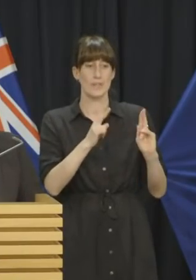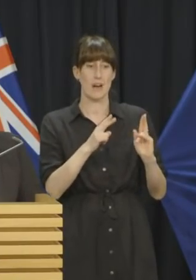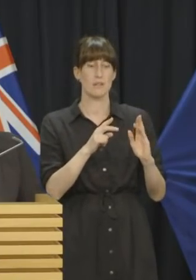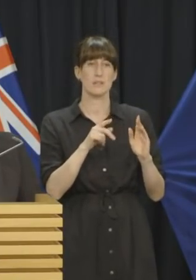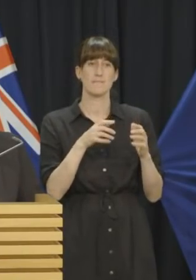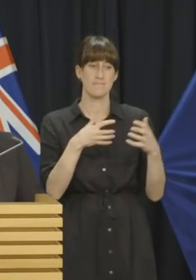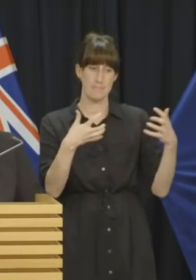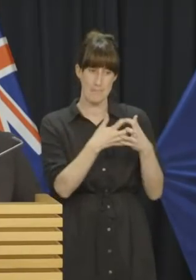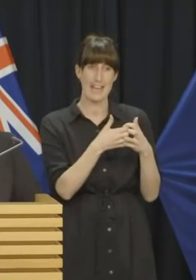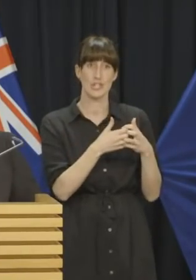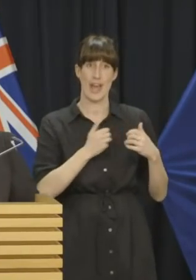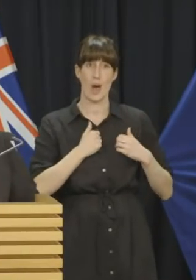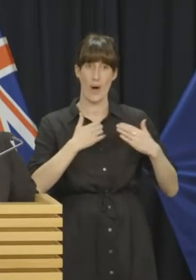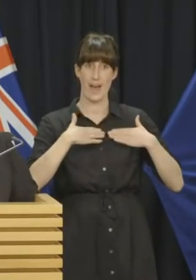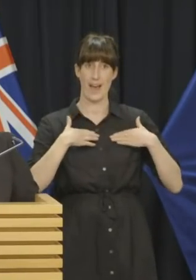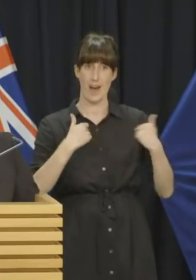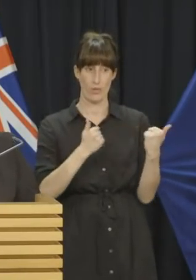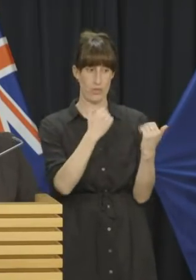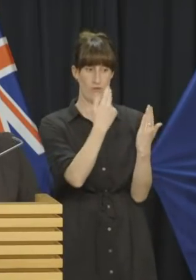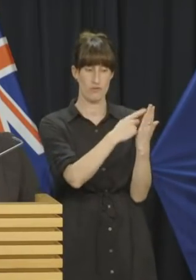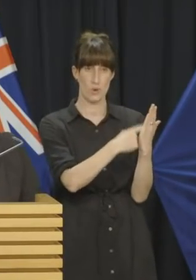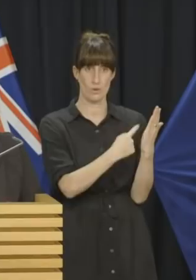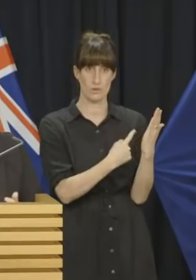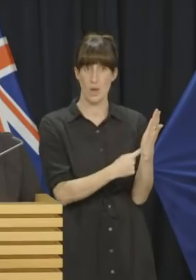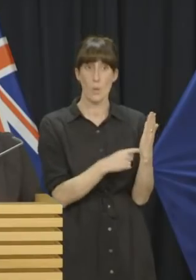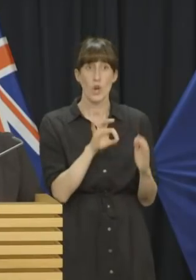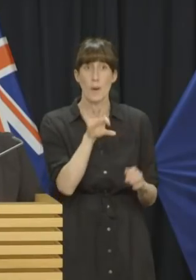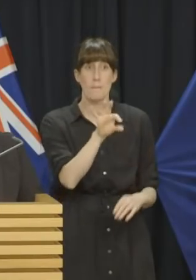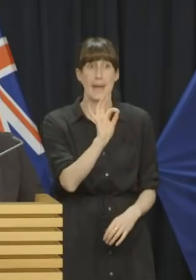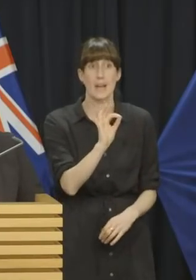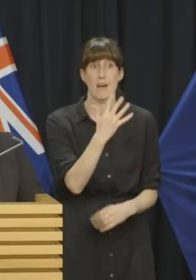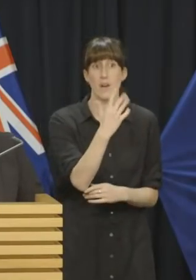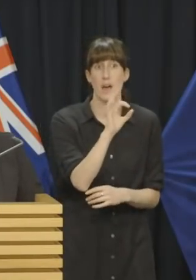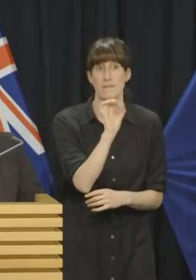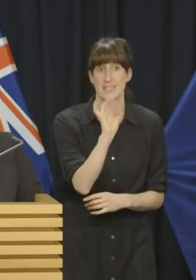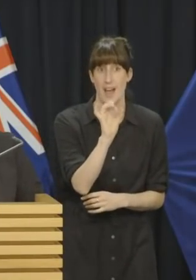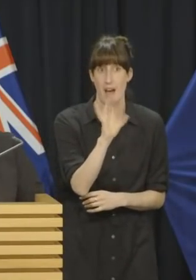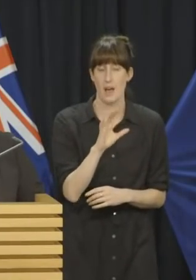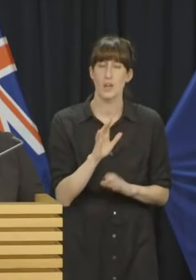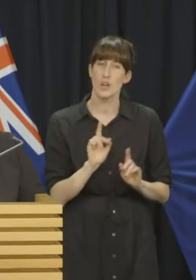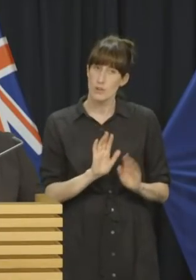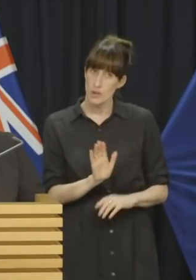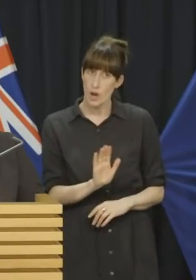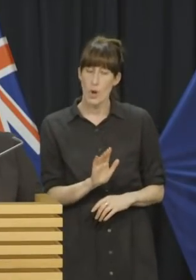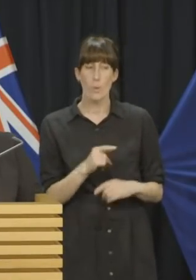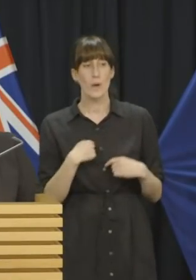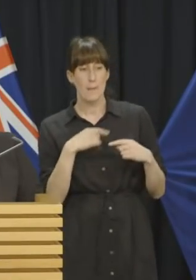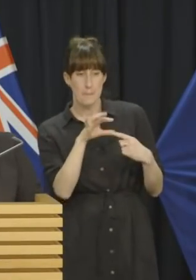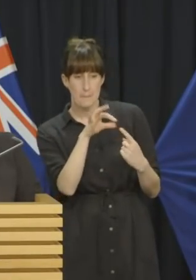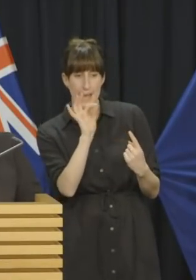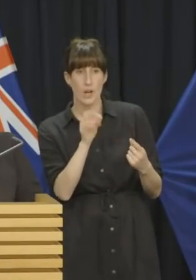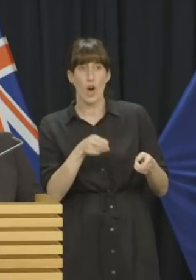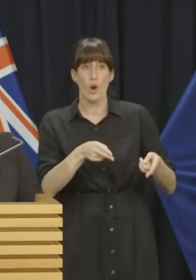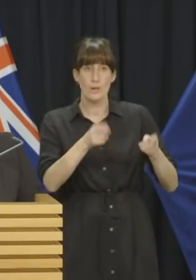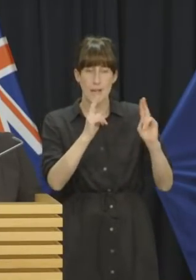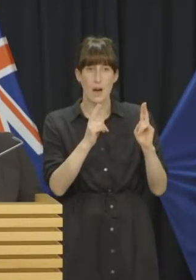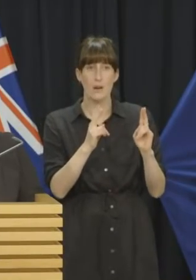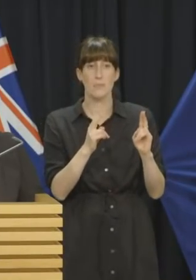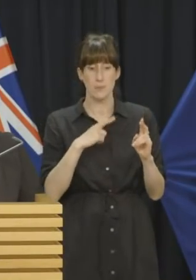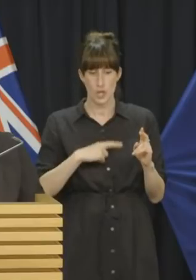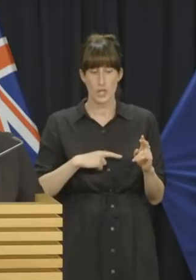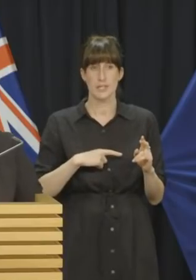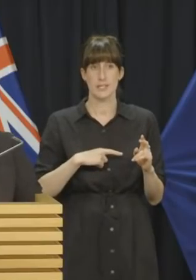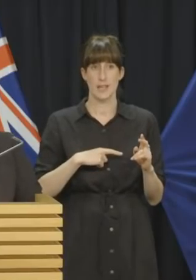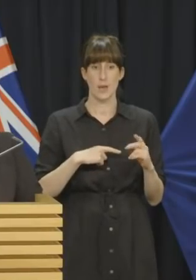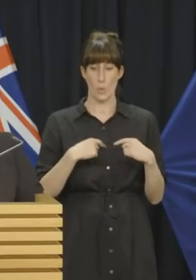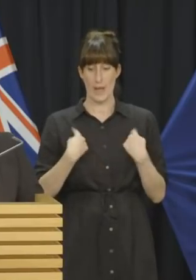not picked on their hotel star rating. There just happens that actually in order to be able to meet the strict criteria